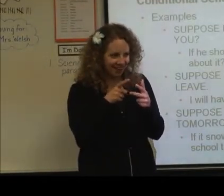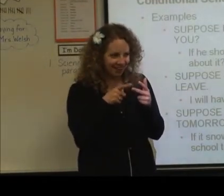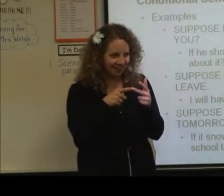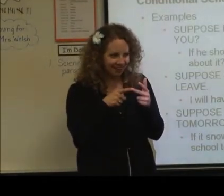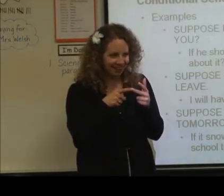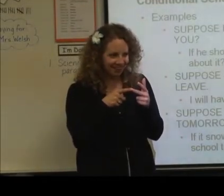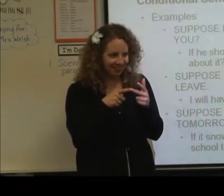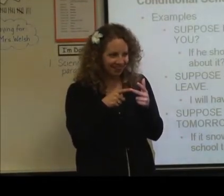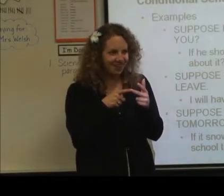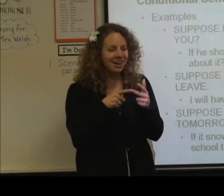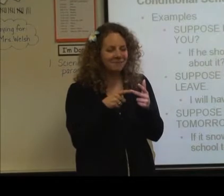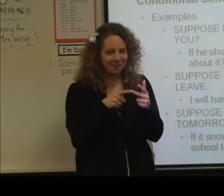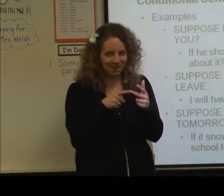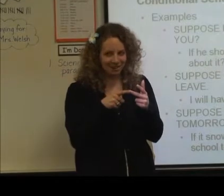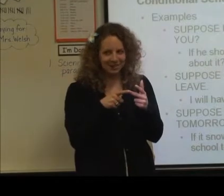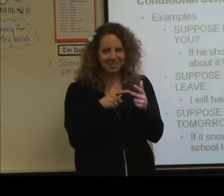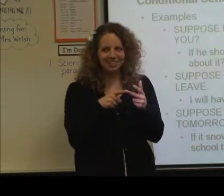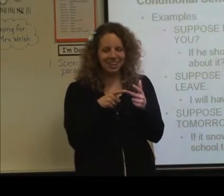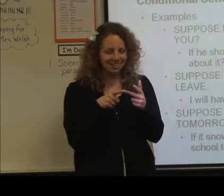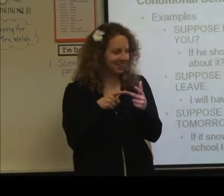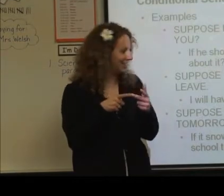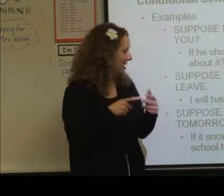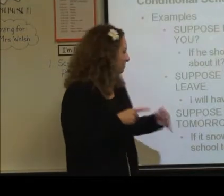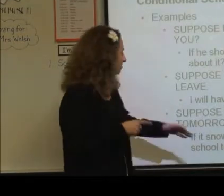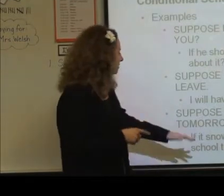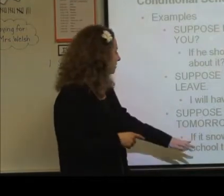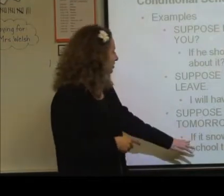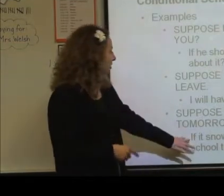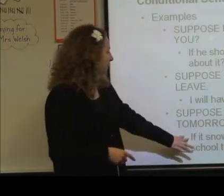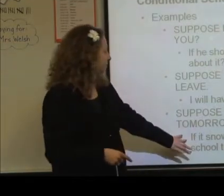head. And pause holding the last sign, okay? So